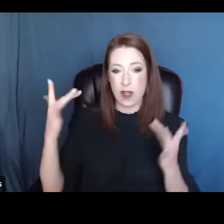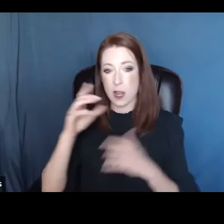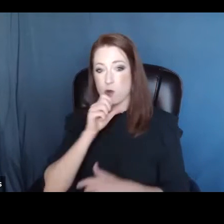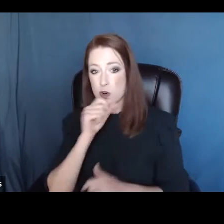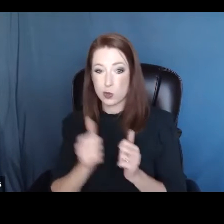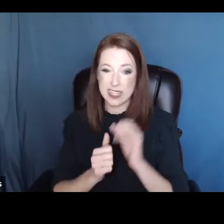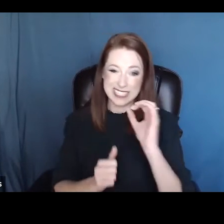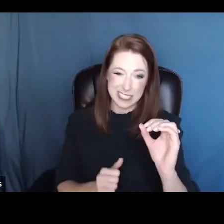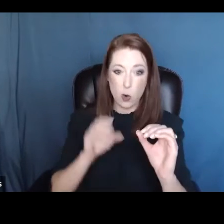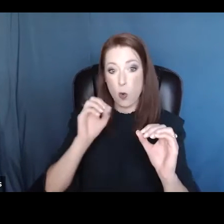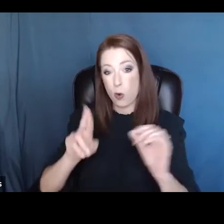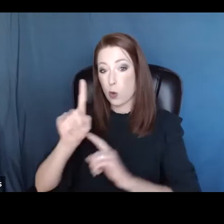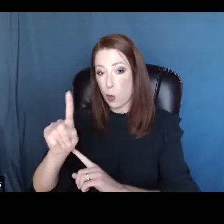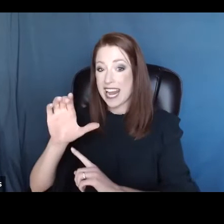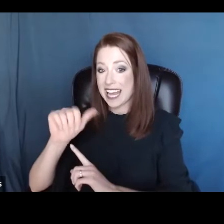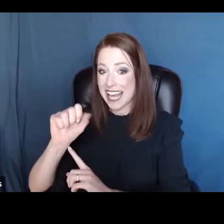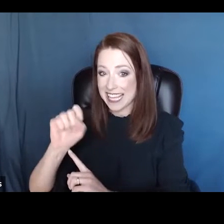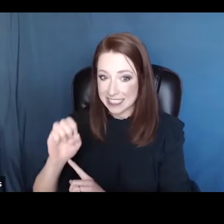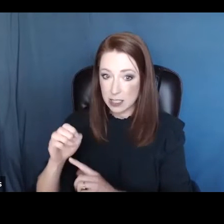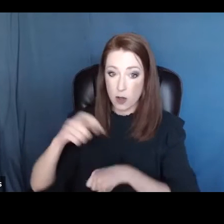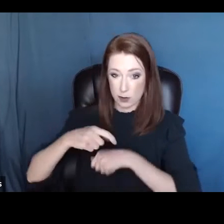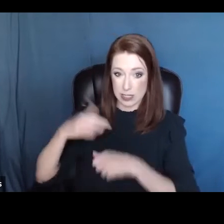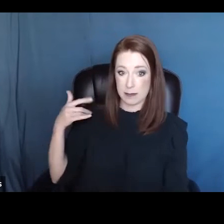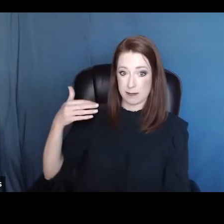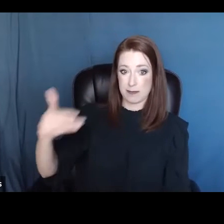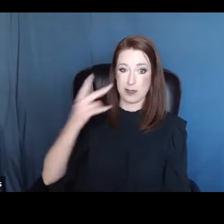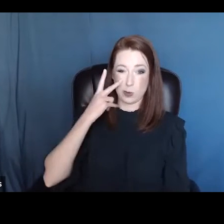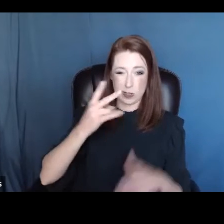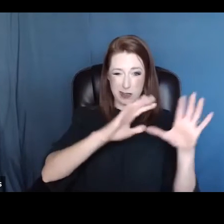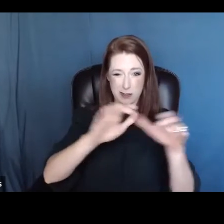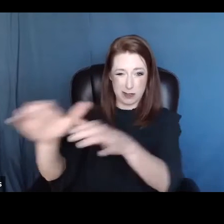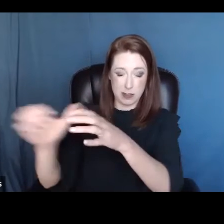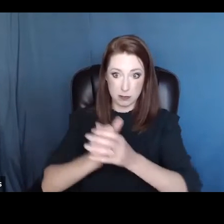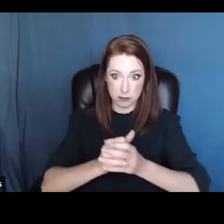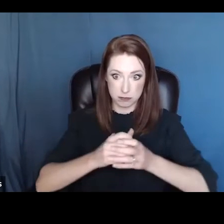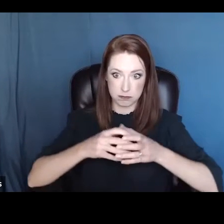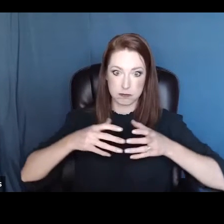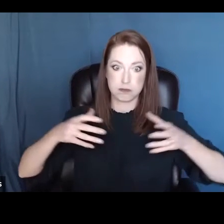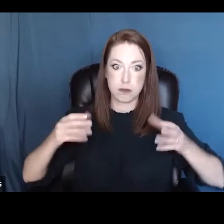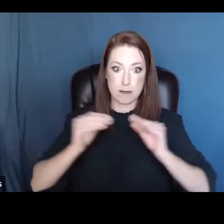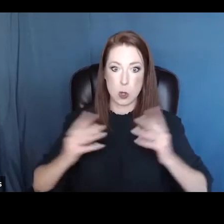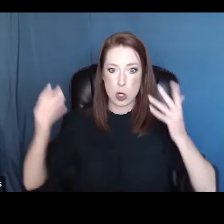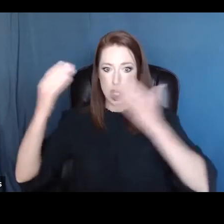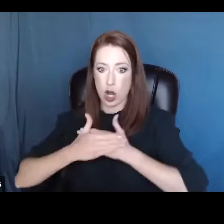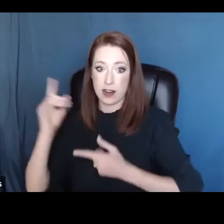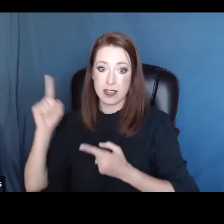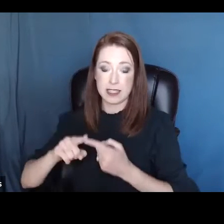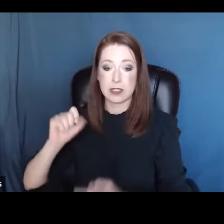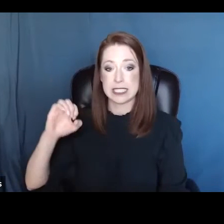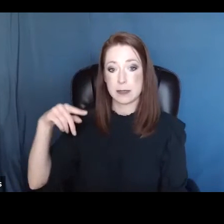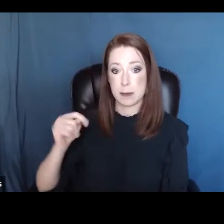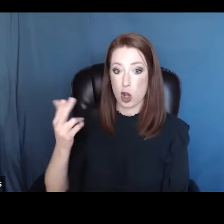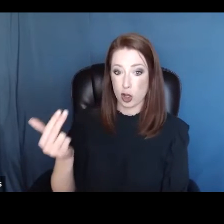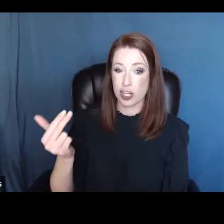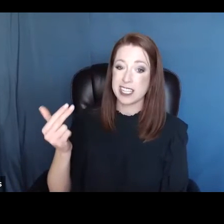1 case. Over time, the clusters of counties all across the country grow progressively darker until the final week of September 13